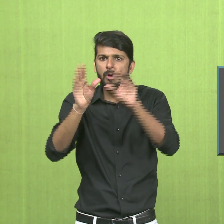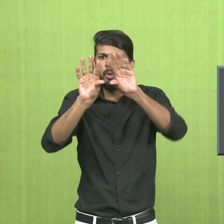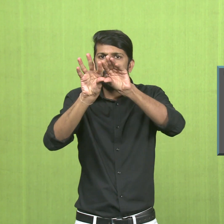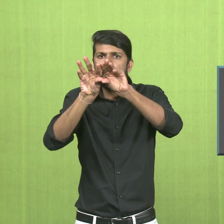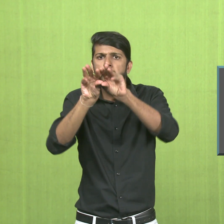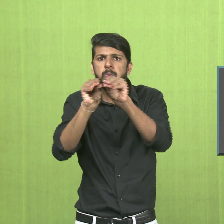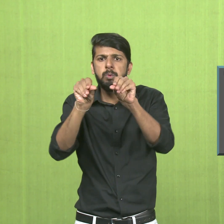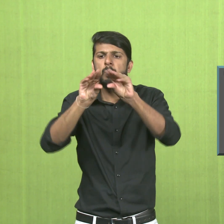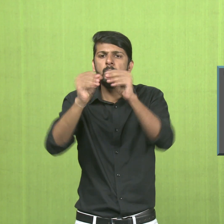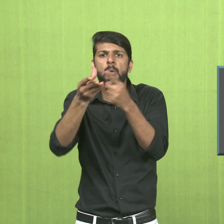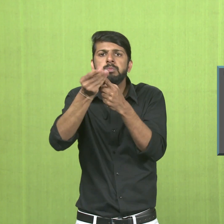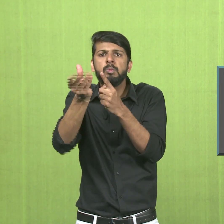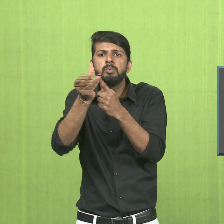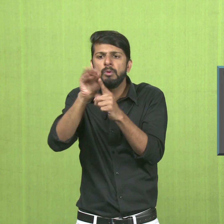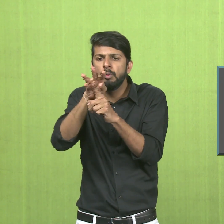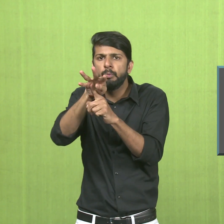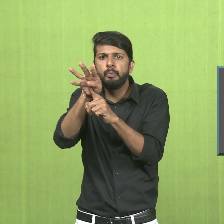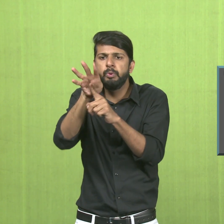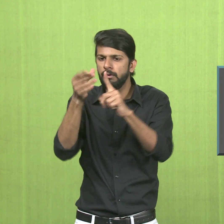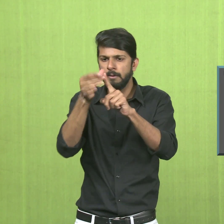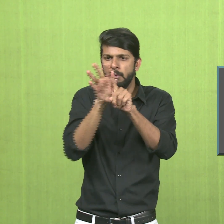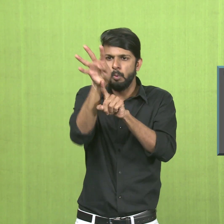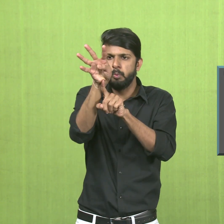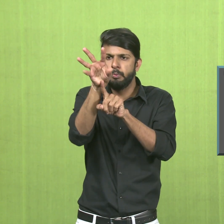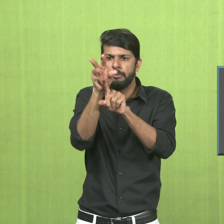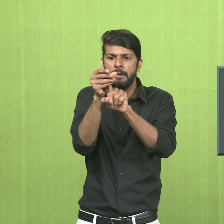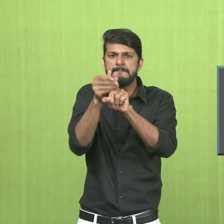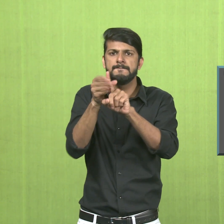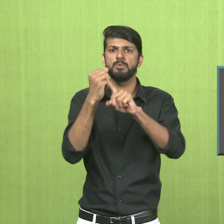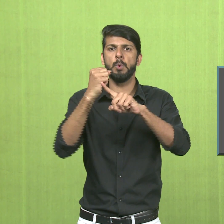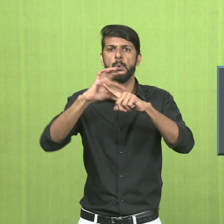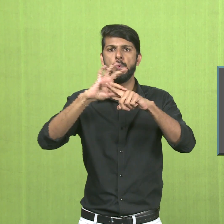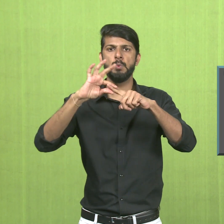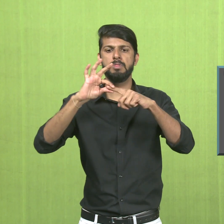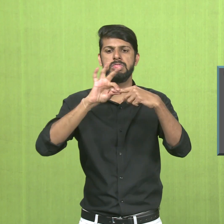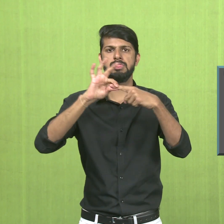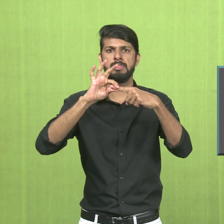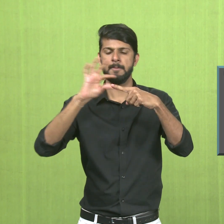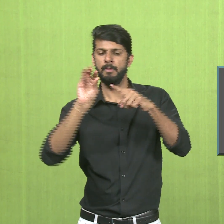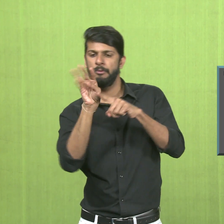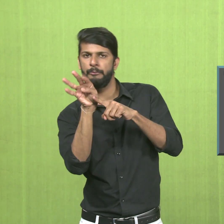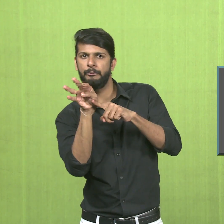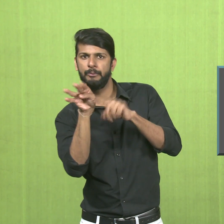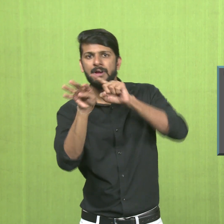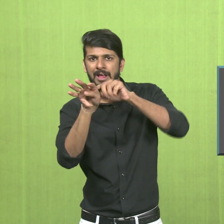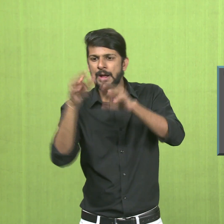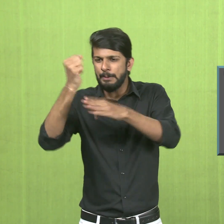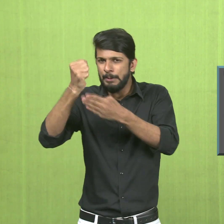one end and beat it with a hammer or a stone or some hard object, so that it becomes a fibrous